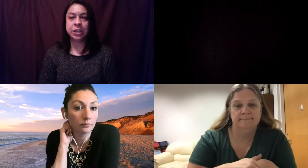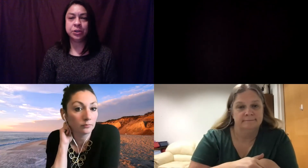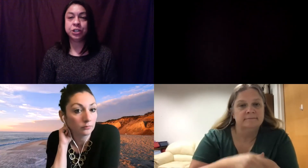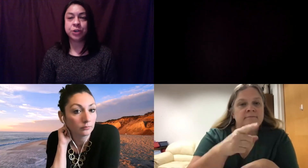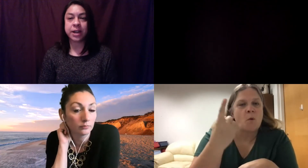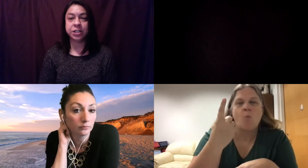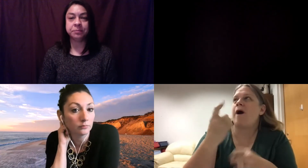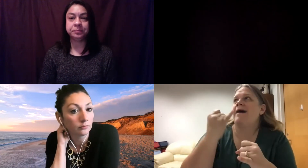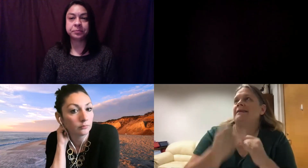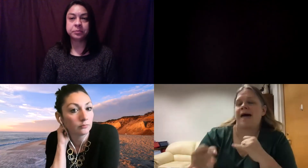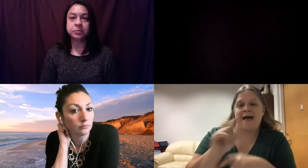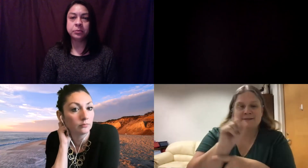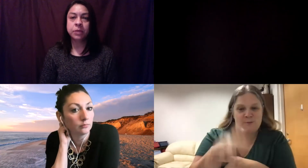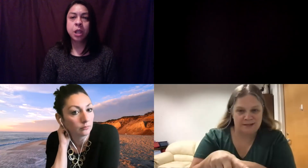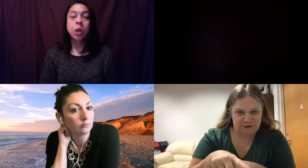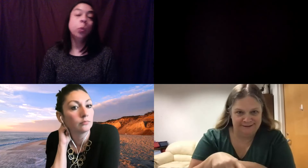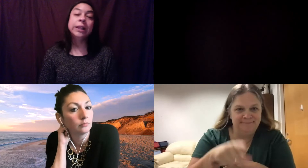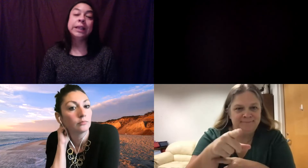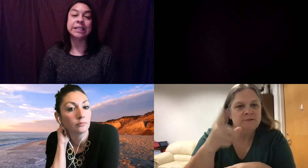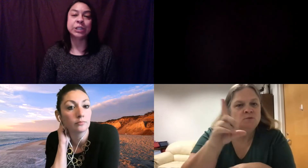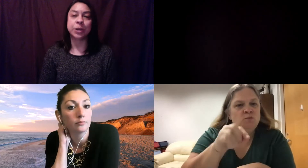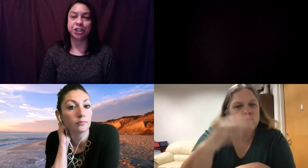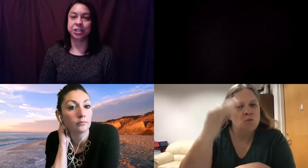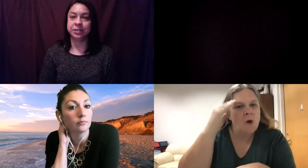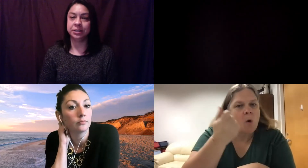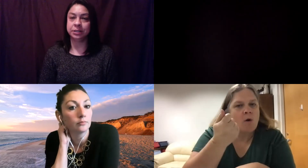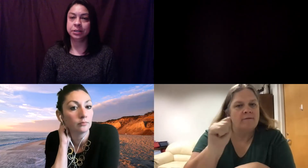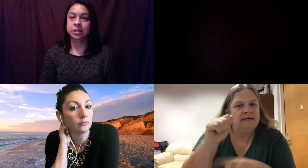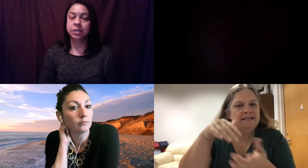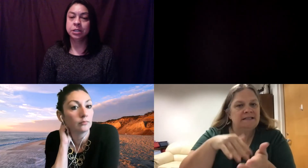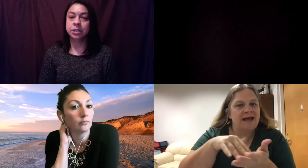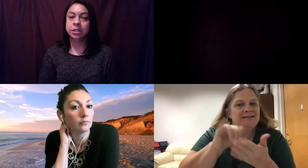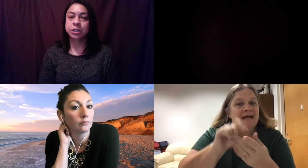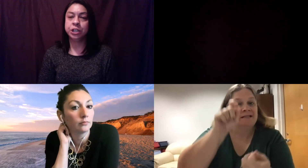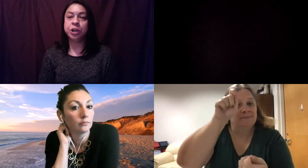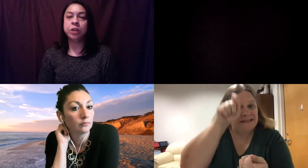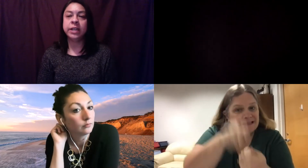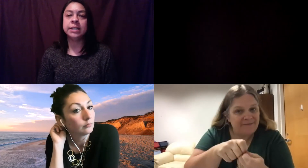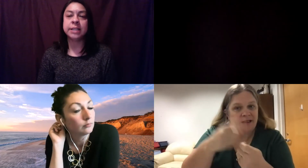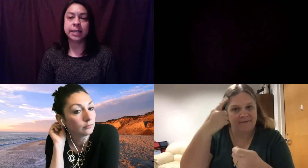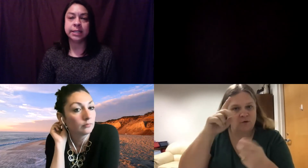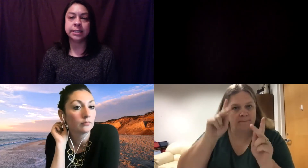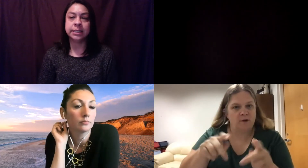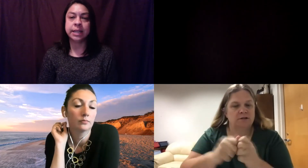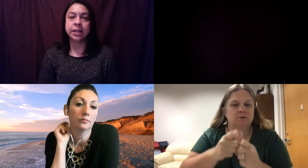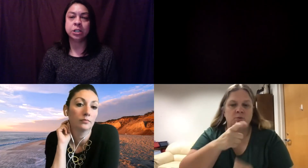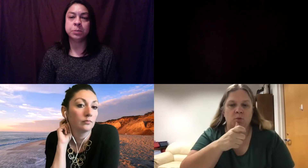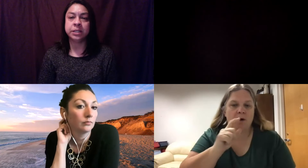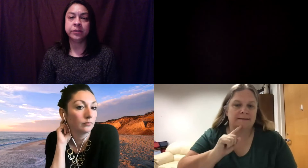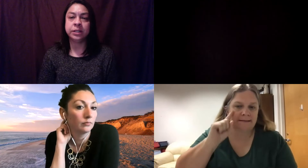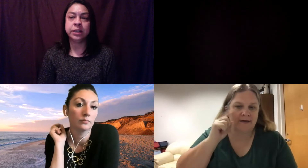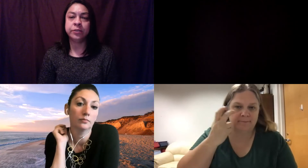Thank you. Good strategy. One last question. Do you know of any studies that